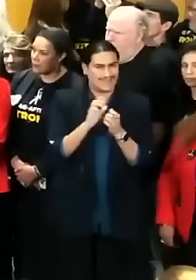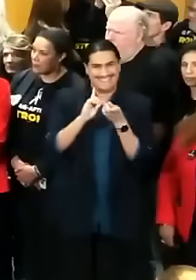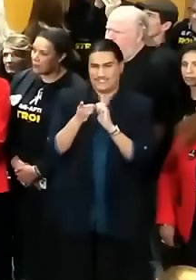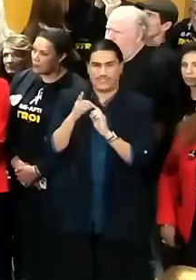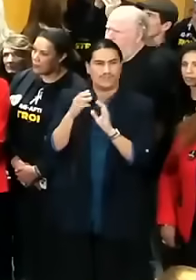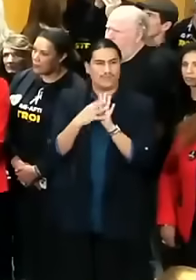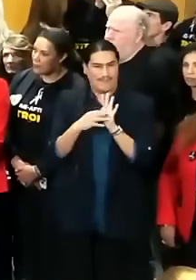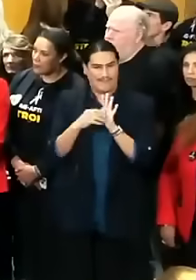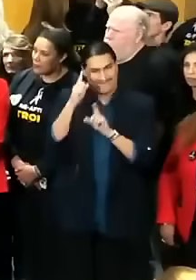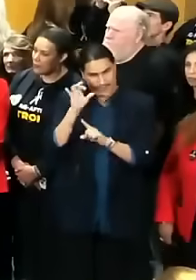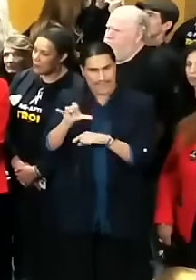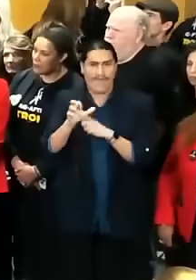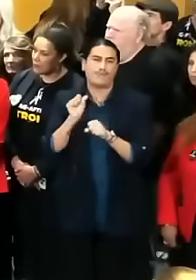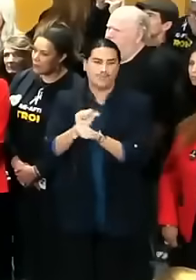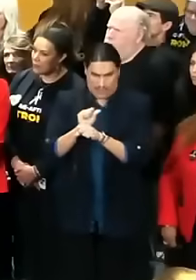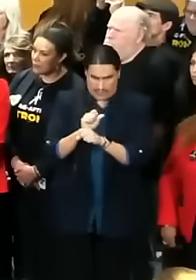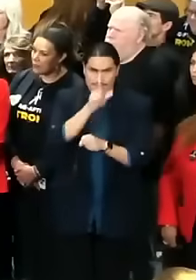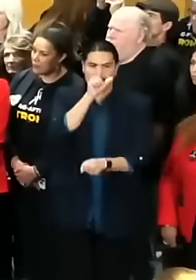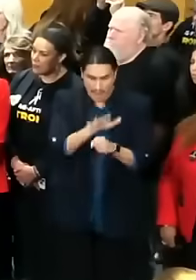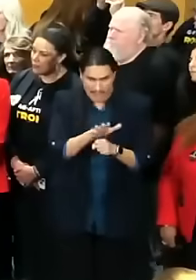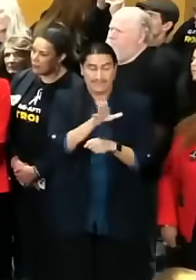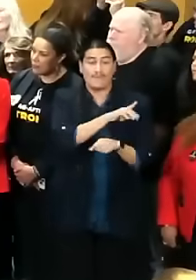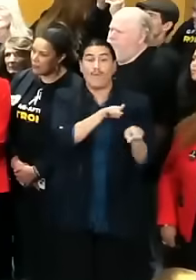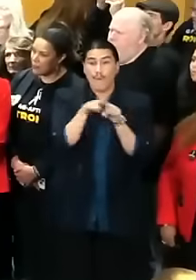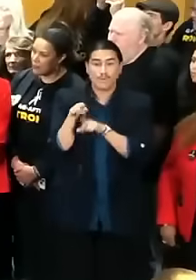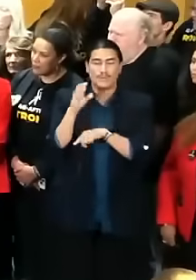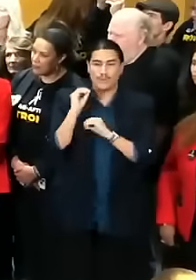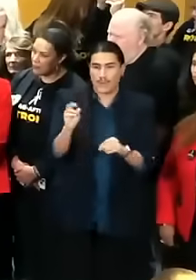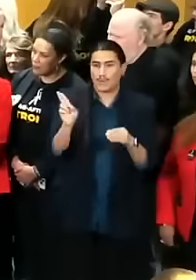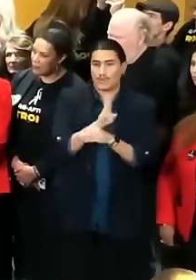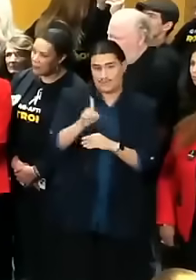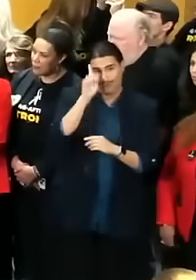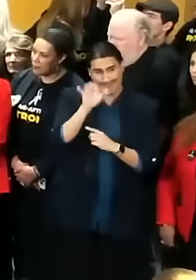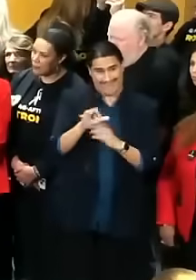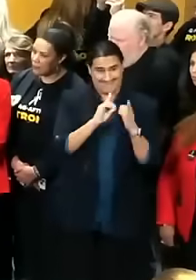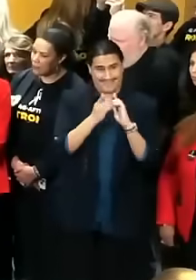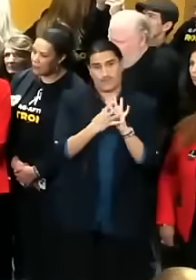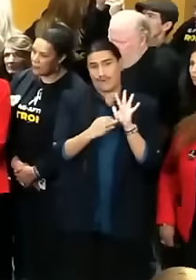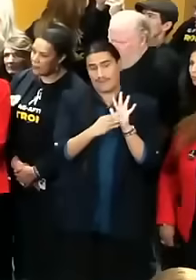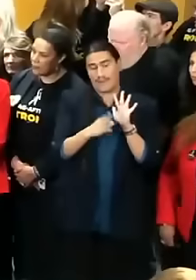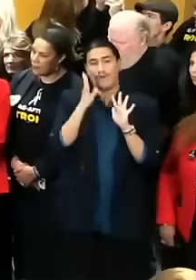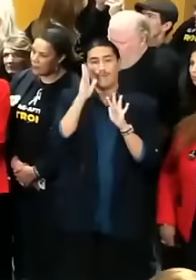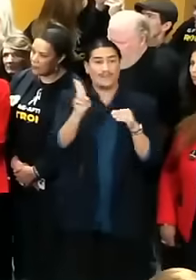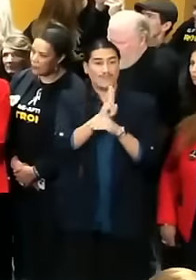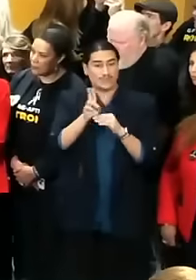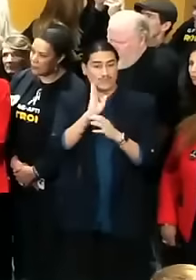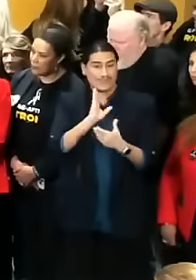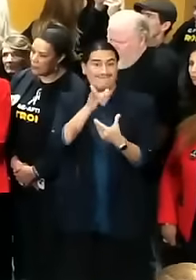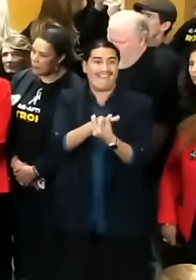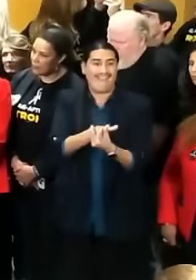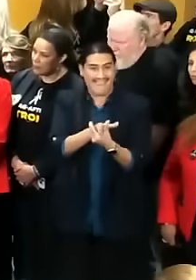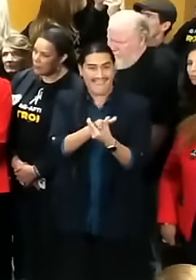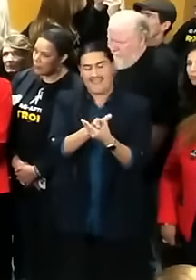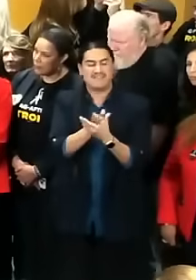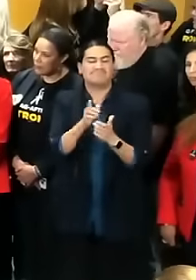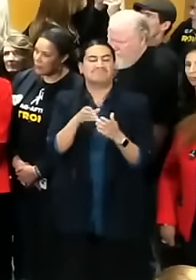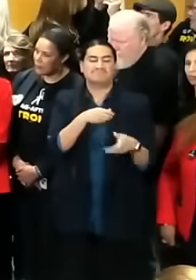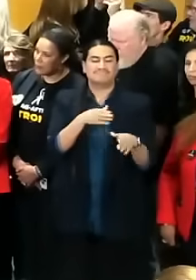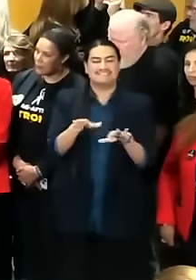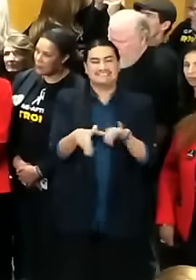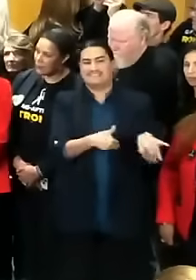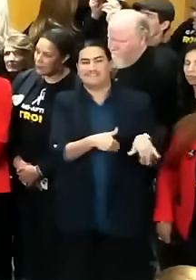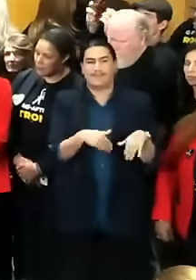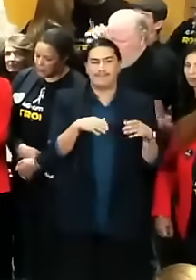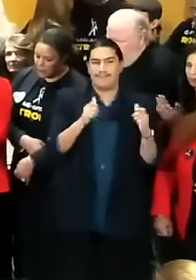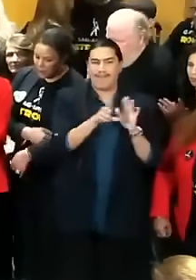that work. And it also ensures that no use of a digital replica can be used to evade engagement and payment of a background actor under this